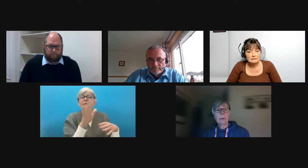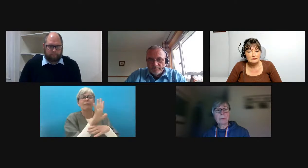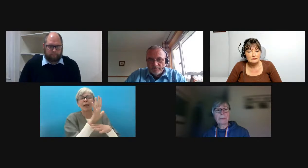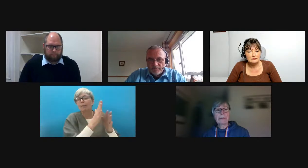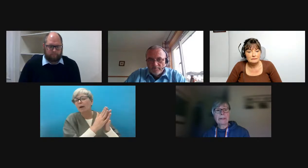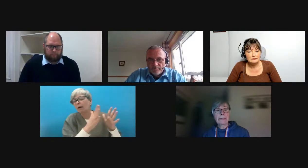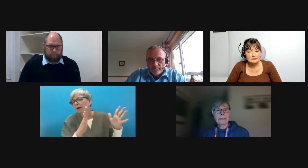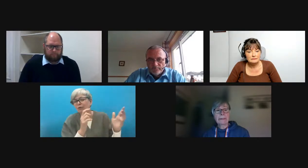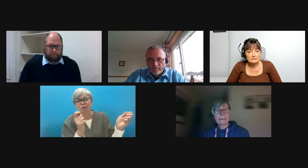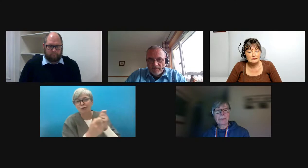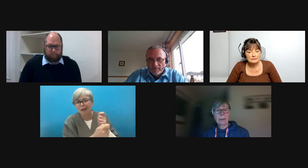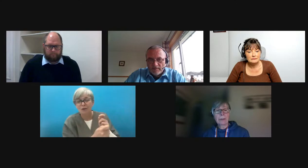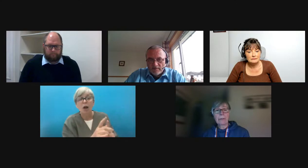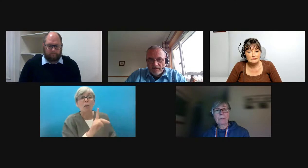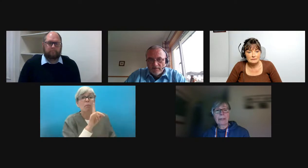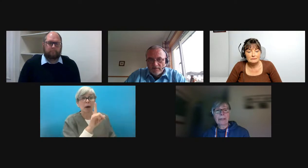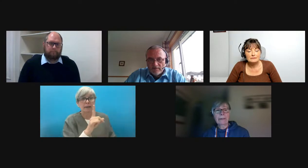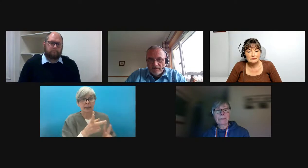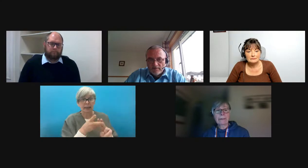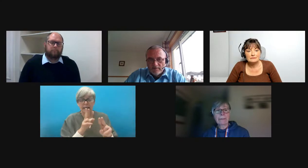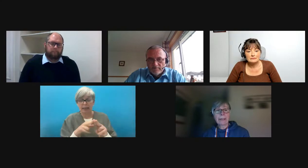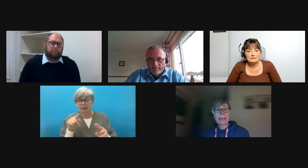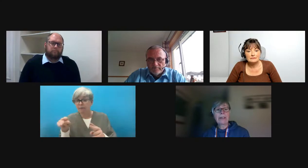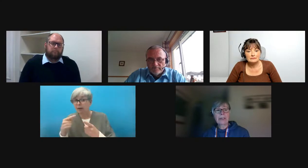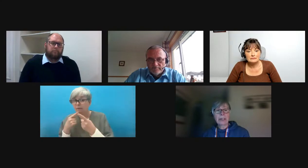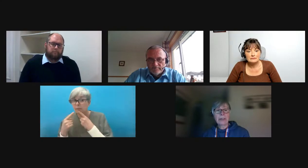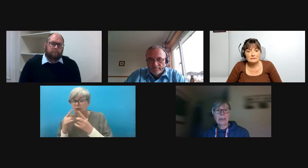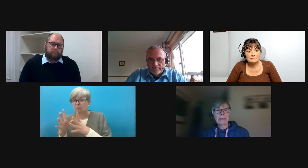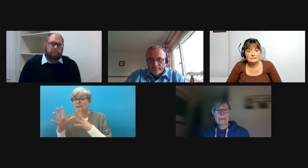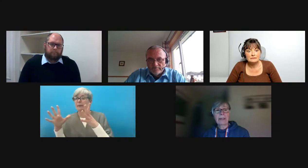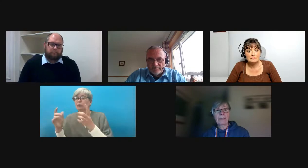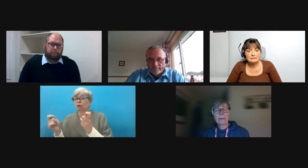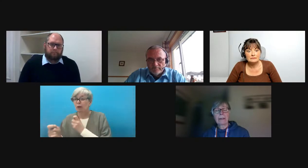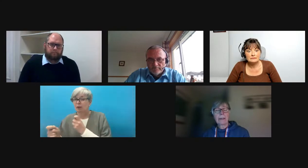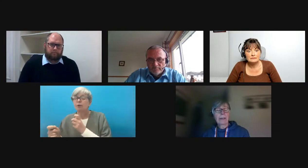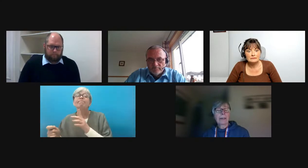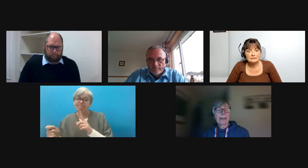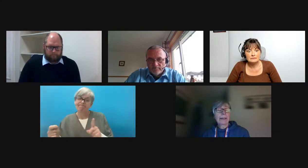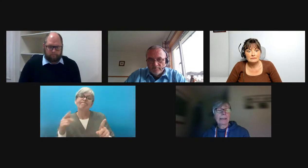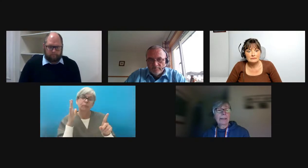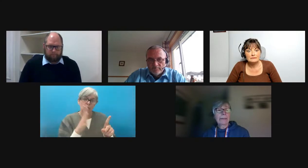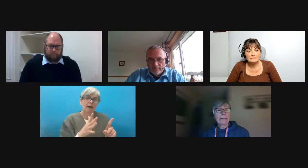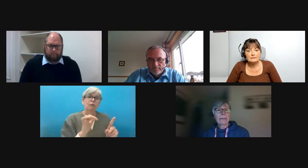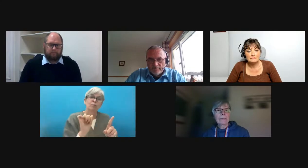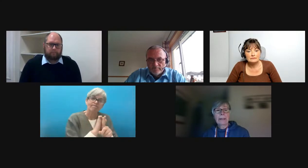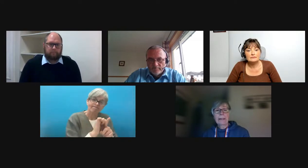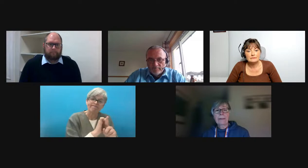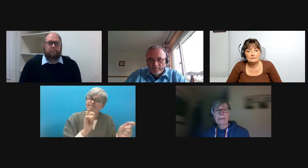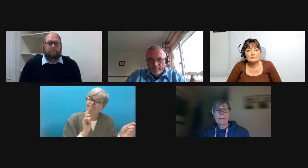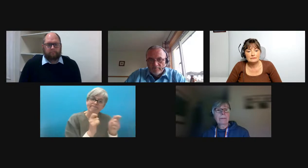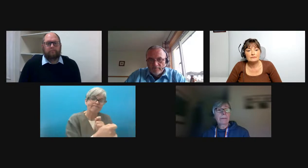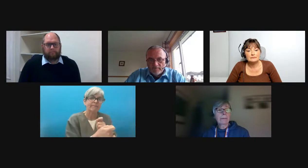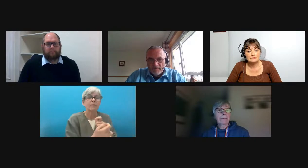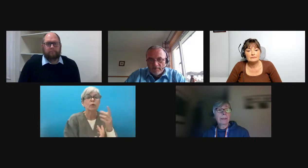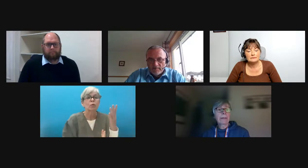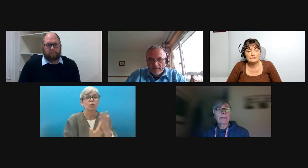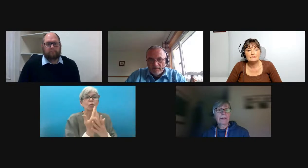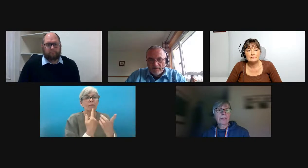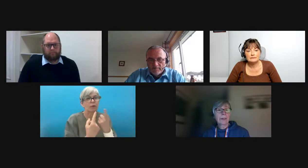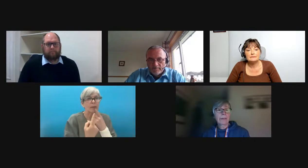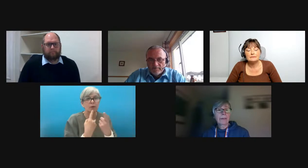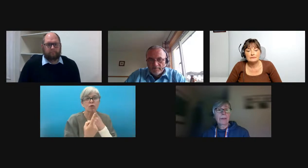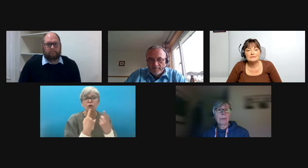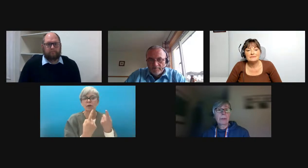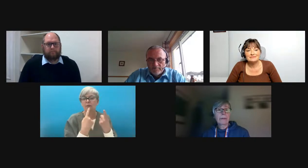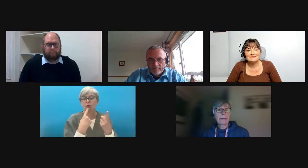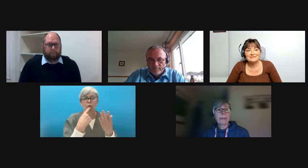videos will be updated to reflect any changes in guidelines, guidance,